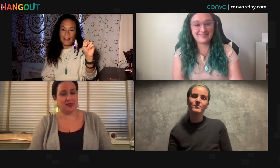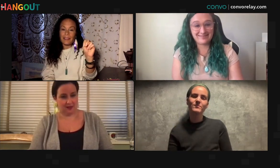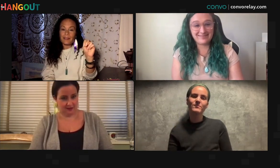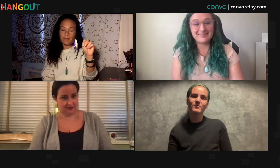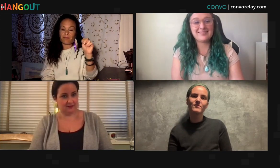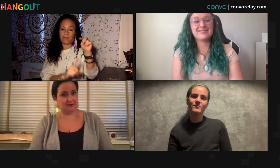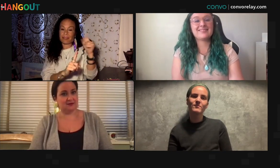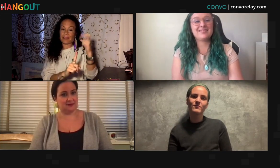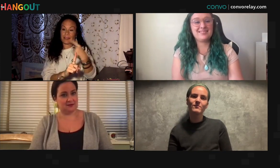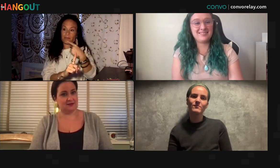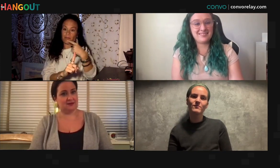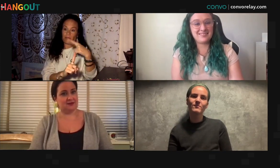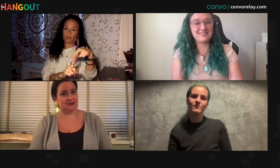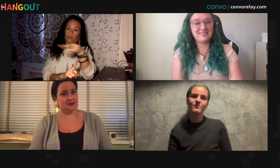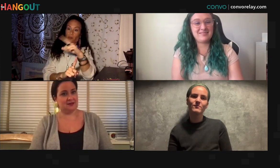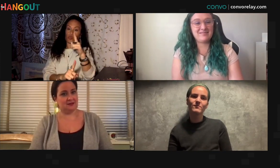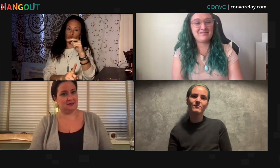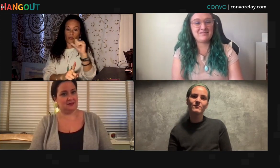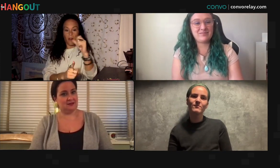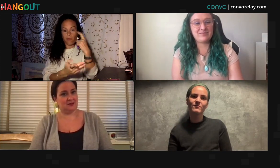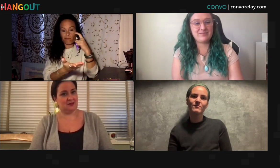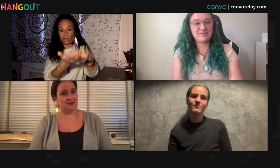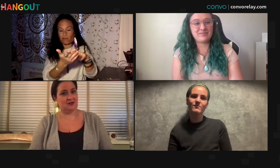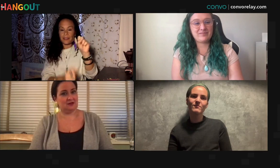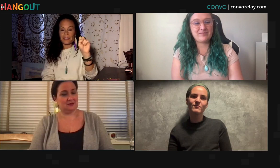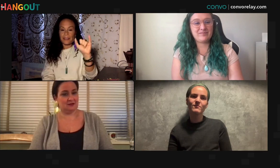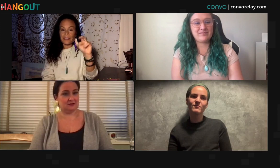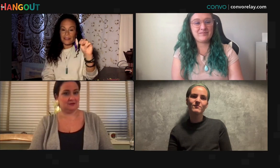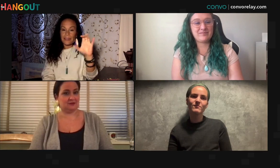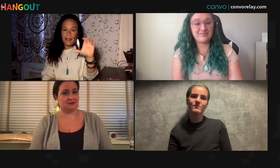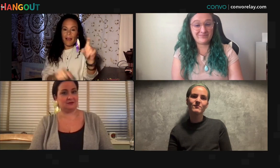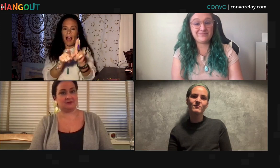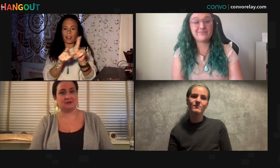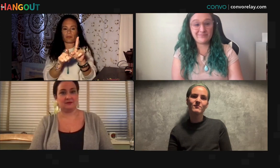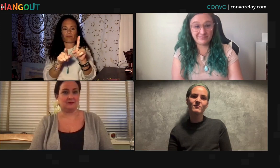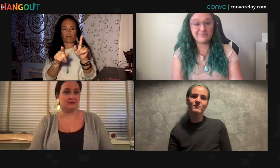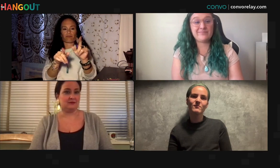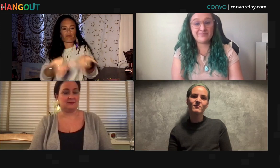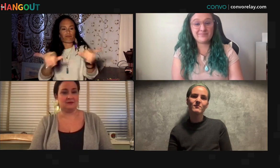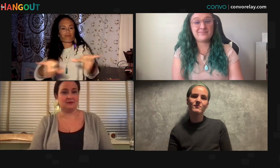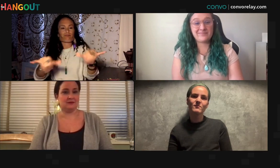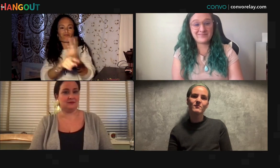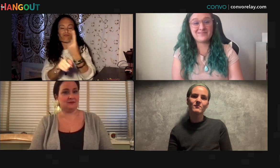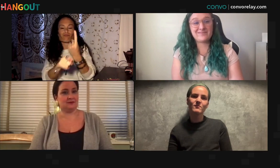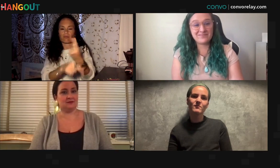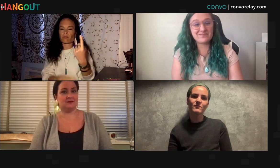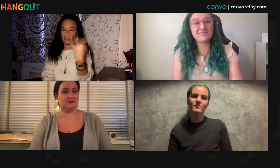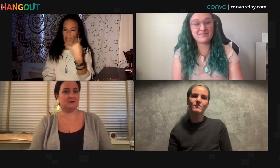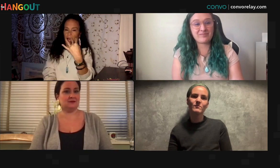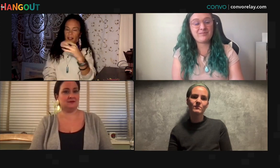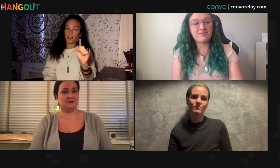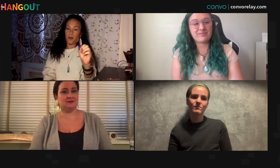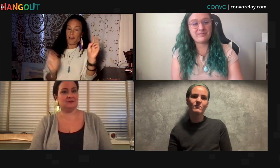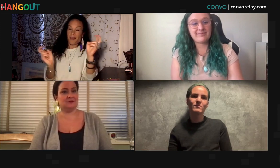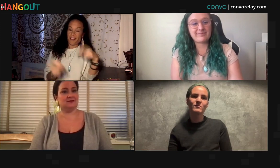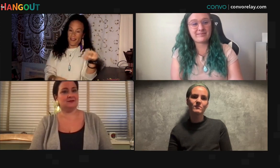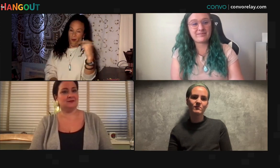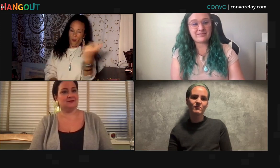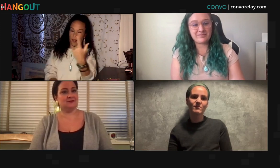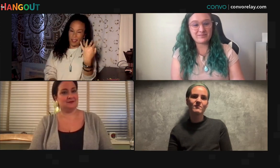things. Even Albert Einstein quoted, he said, "Those who do not recognize synchronicity as everyday